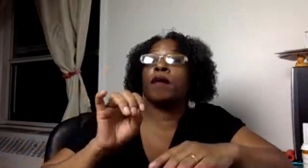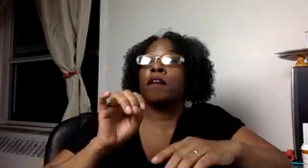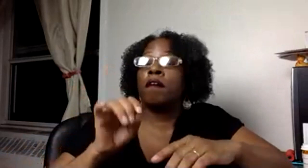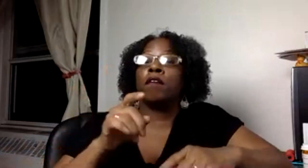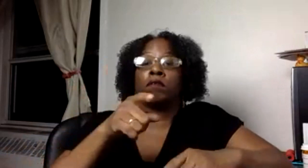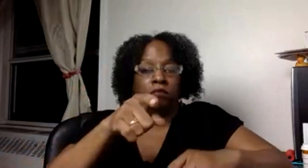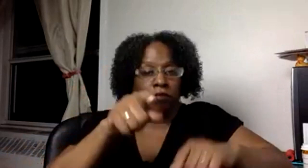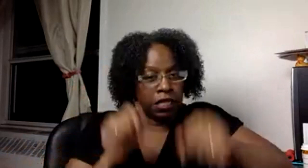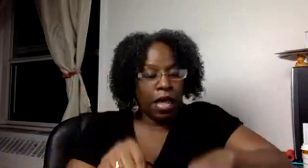older.